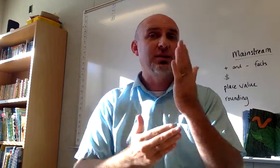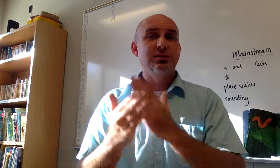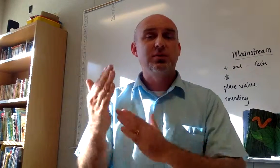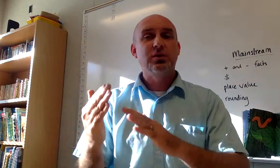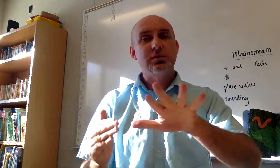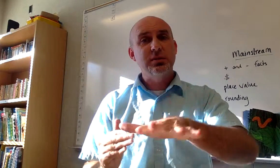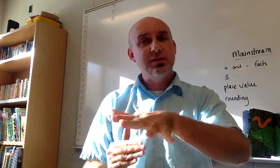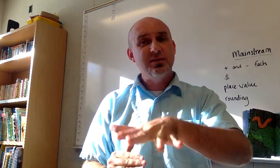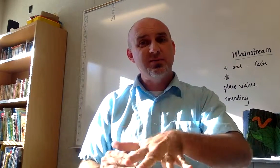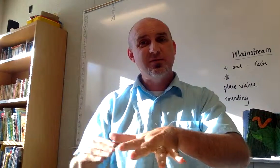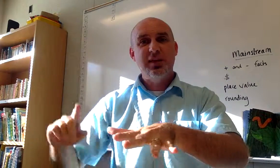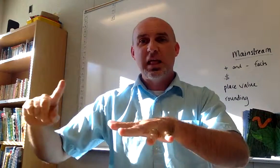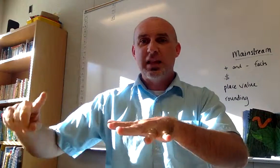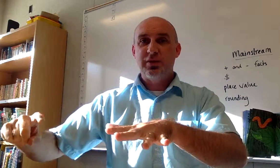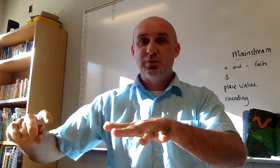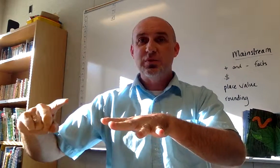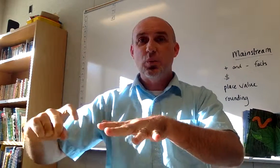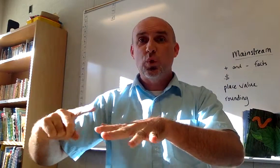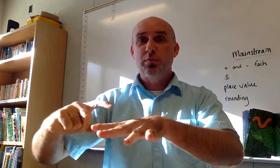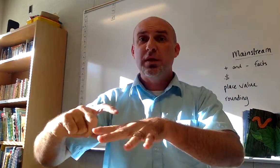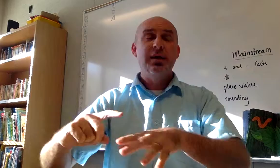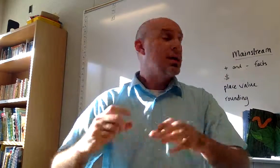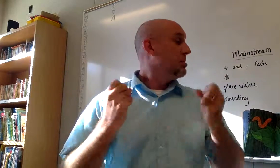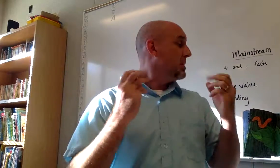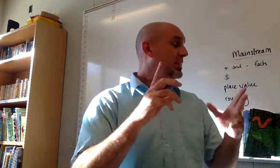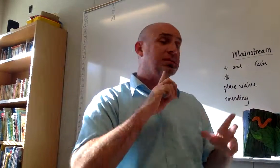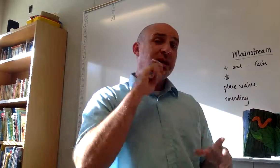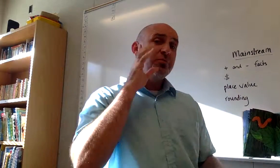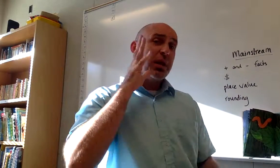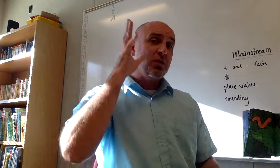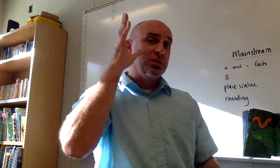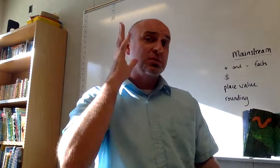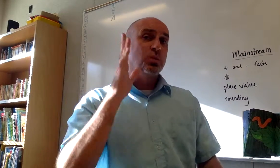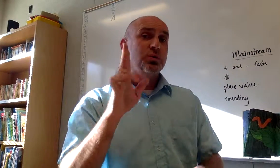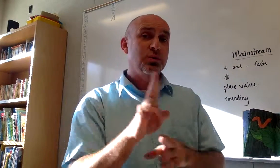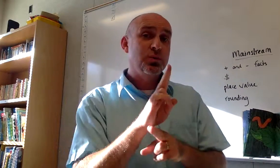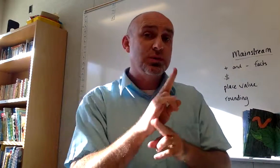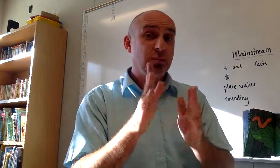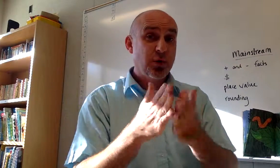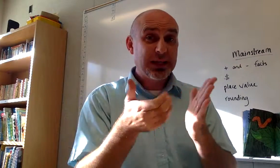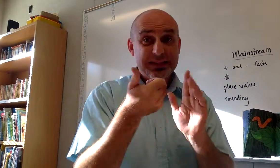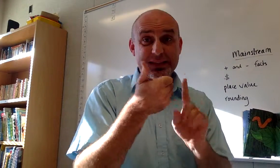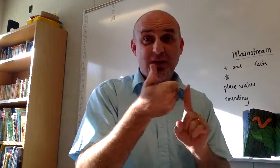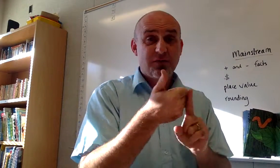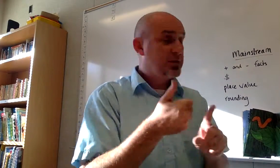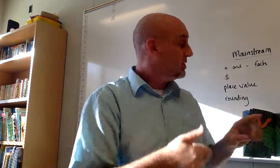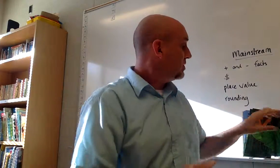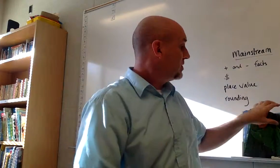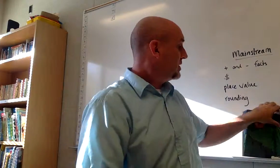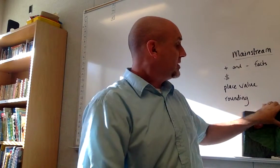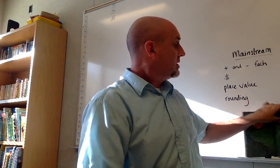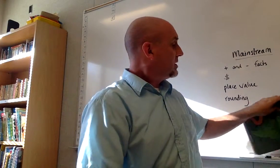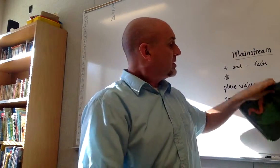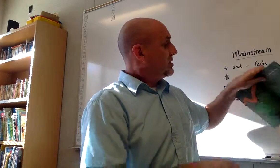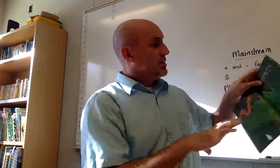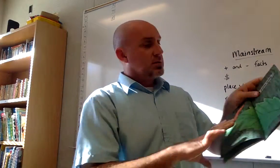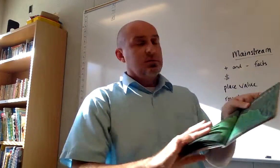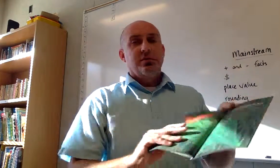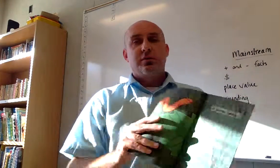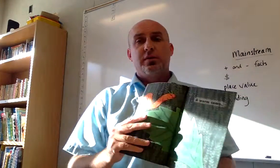So here's the leaf. Here comes the worm. Many deaf parents will use the book itself too. So they'll